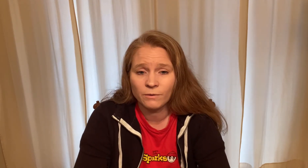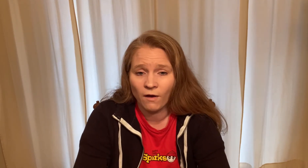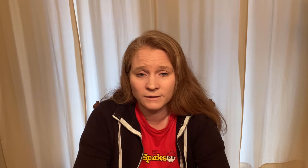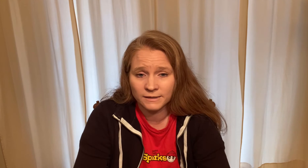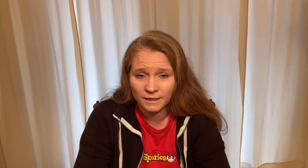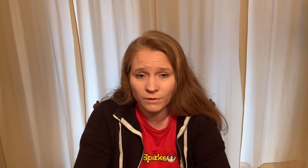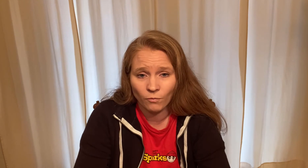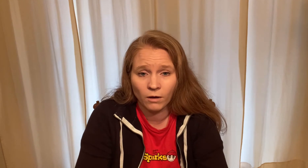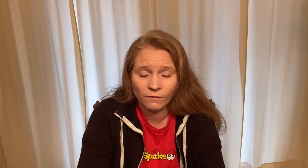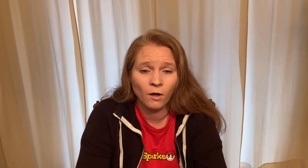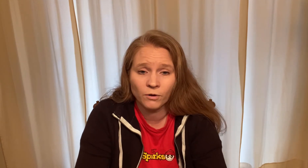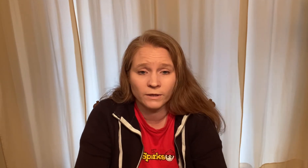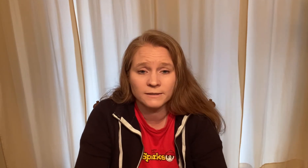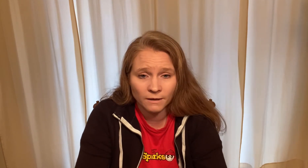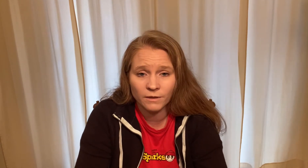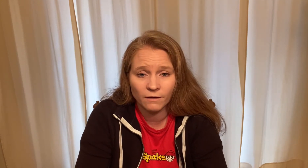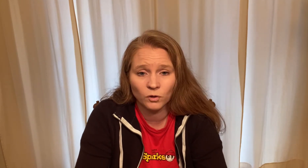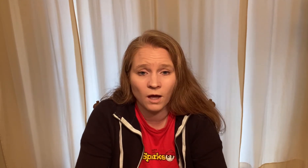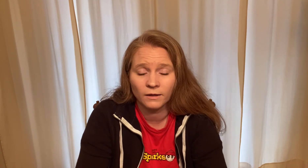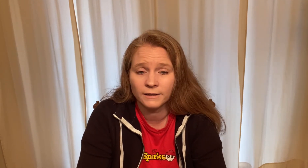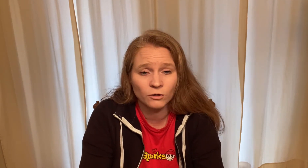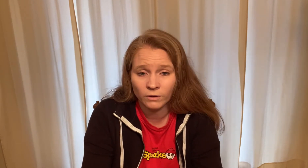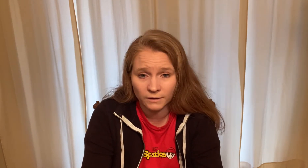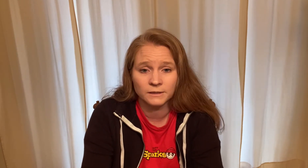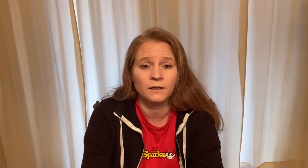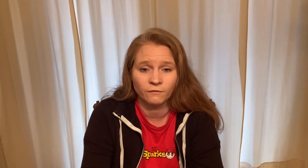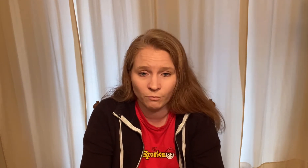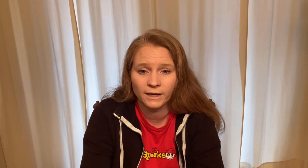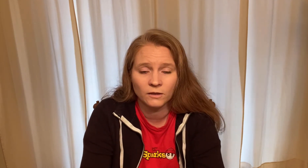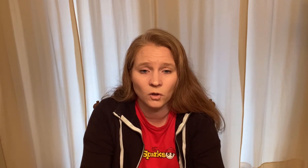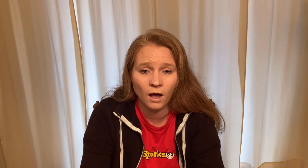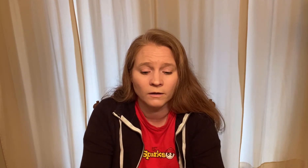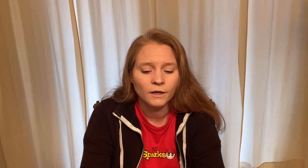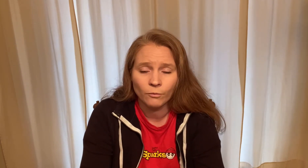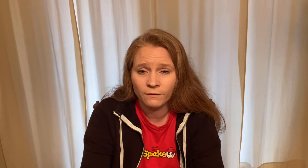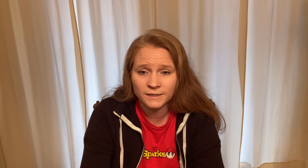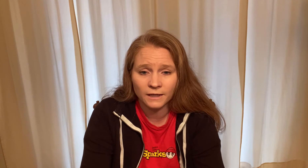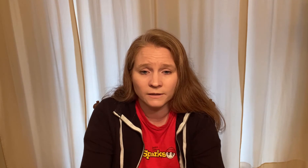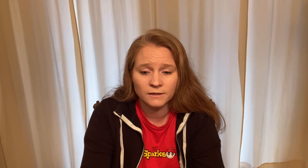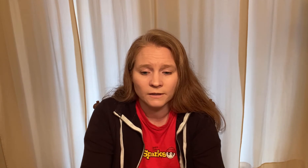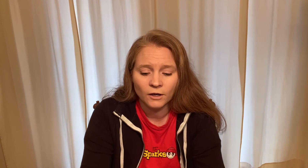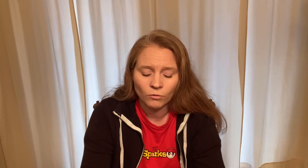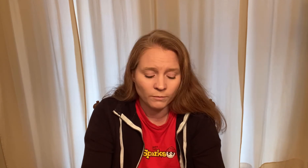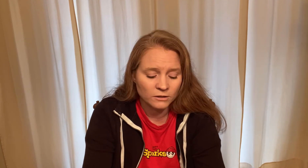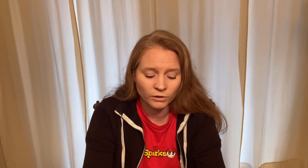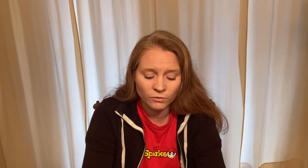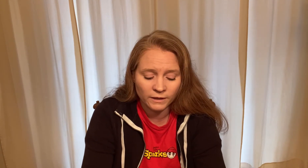all done something wrong. We've all broken something of the law, and so we're guilty of breaking the law. We've sinned. Romans 3:23